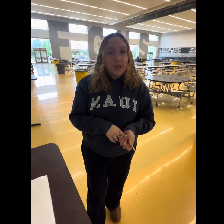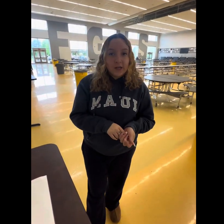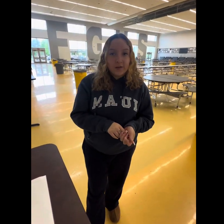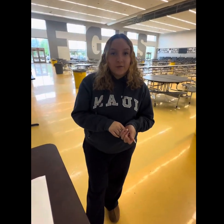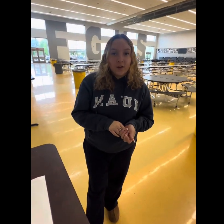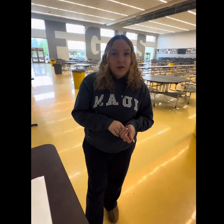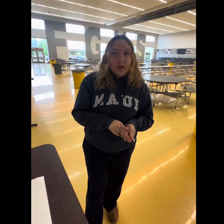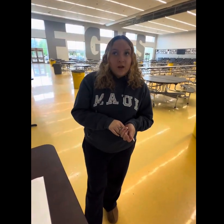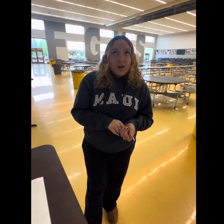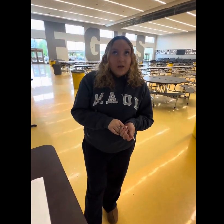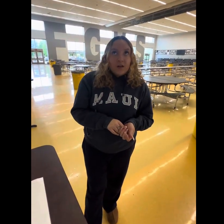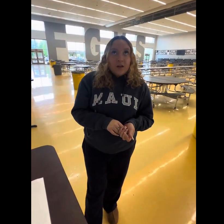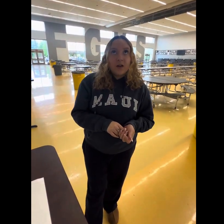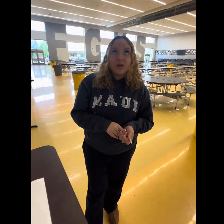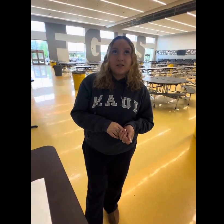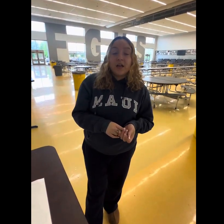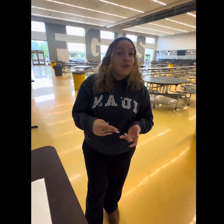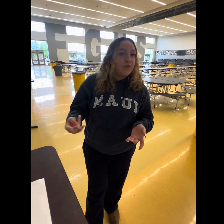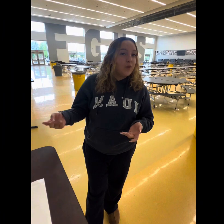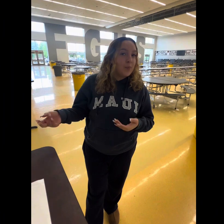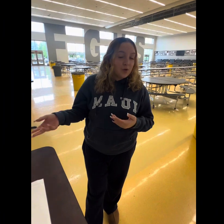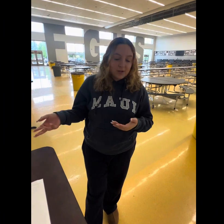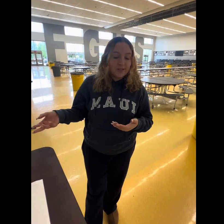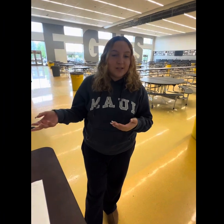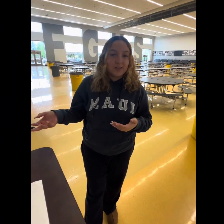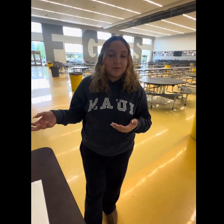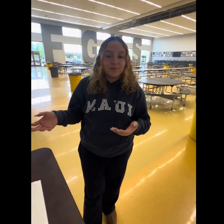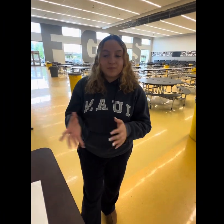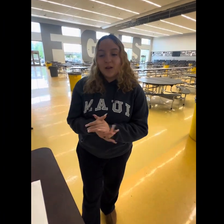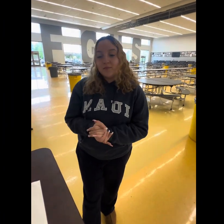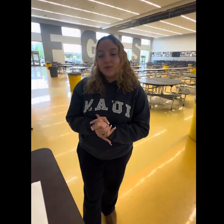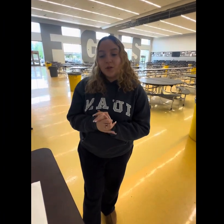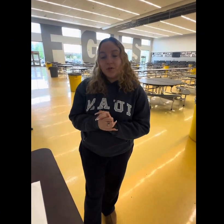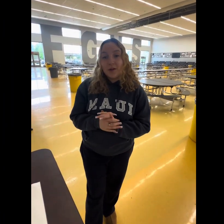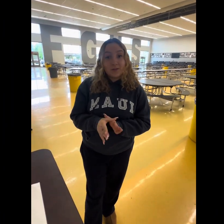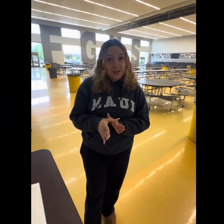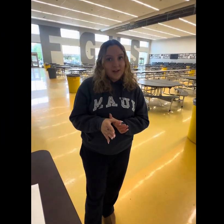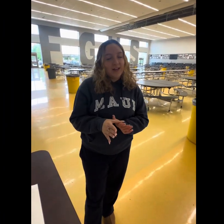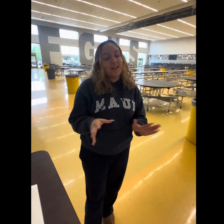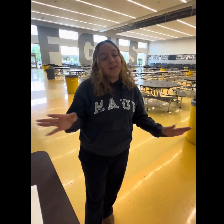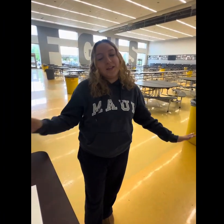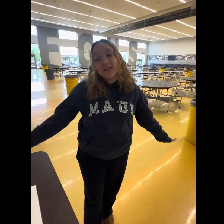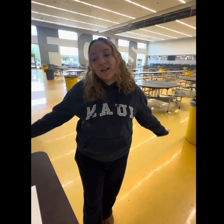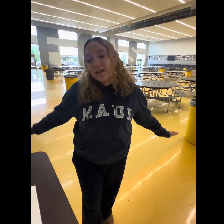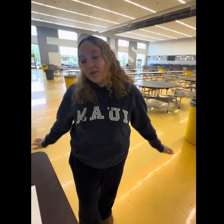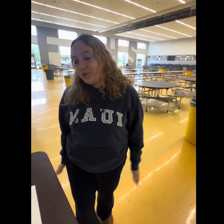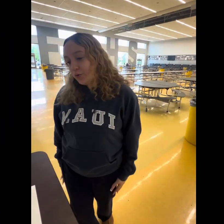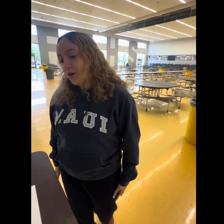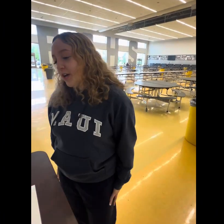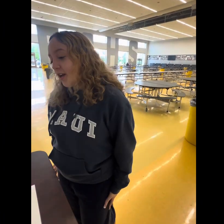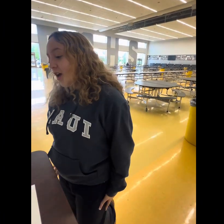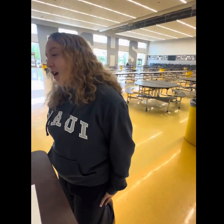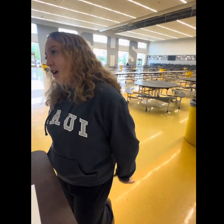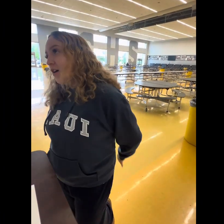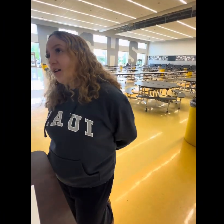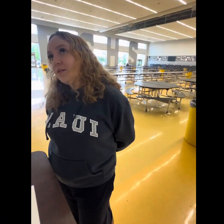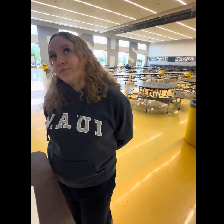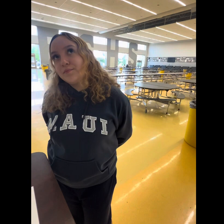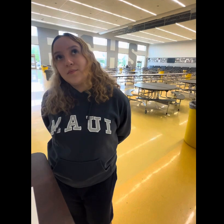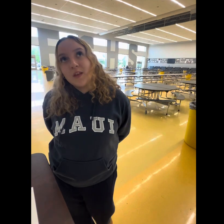creative self project. So that was that. And then things I enjoyed,